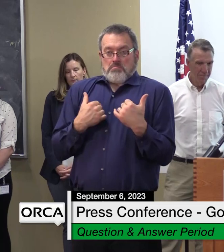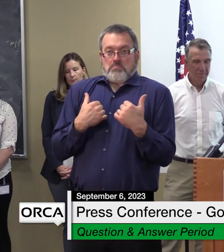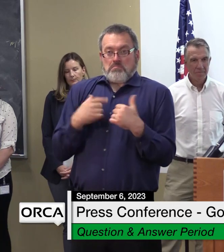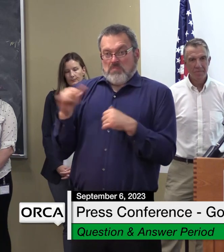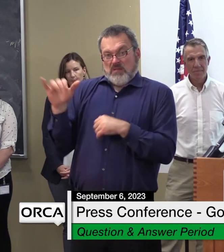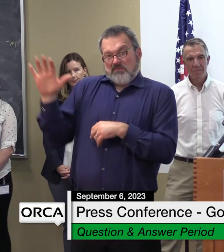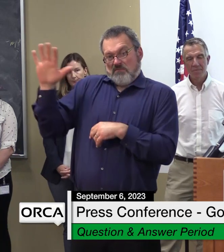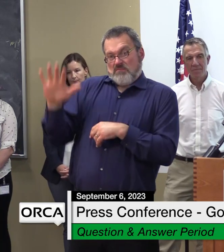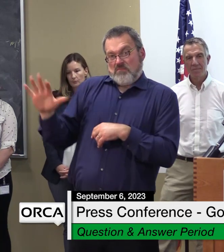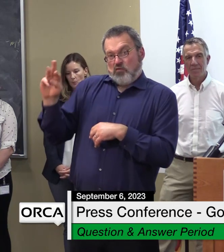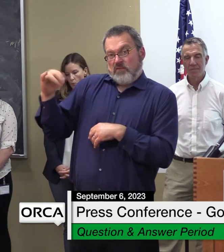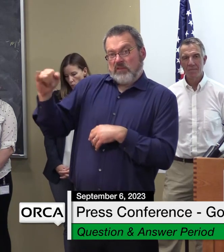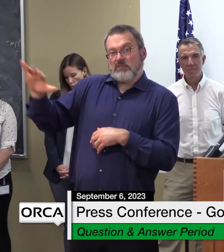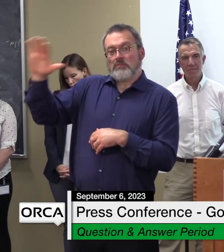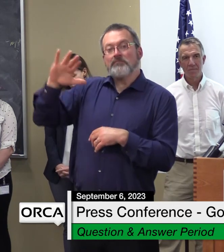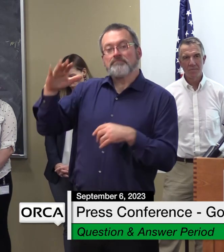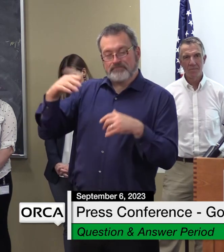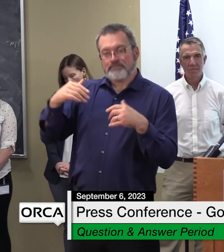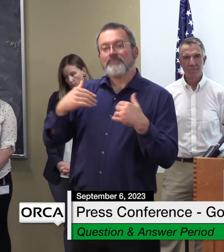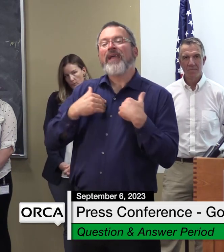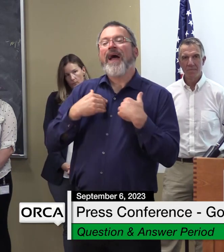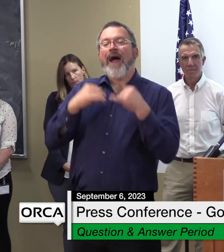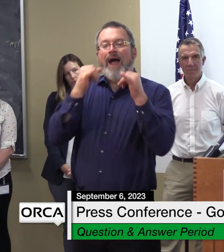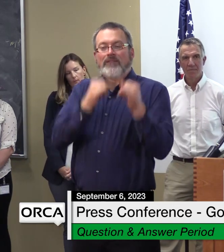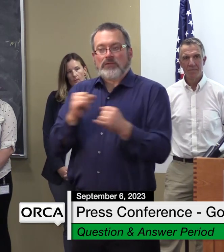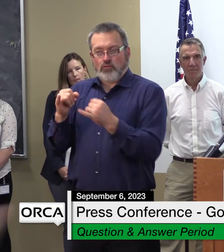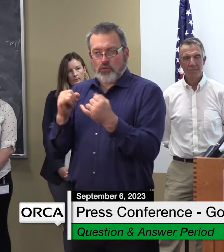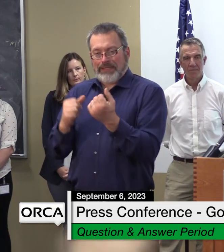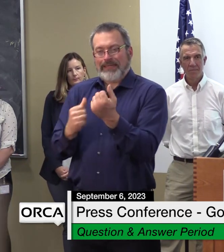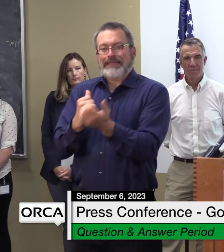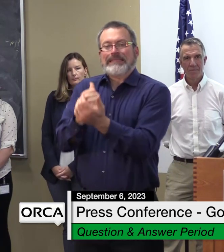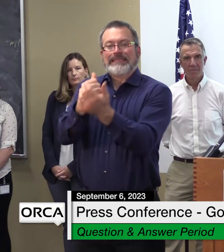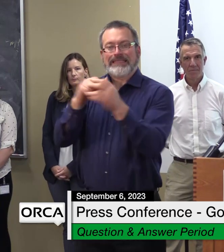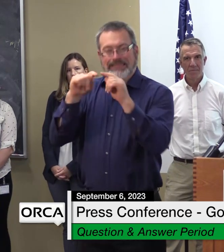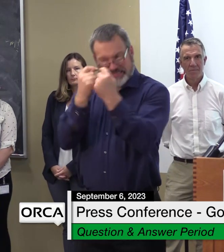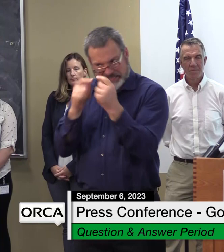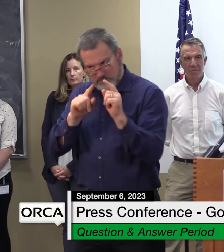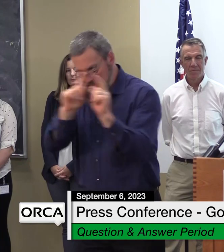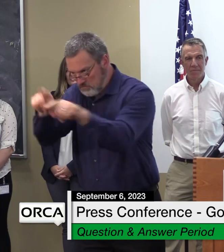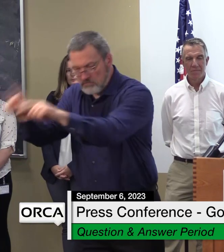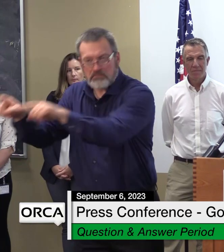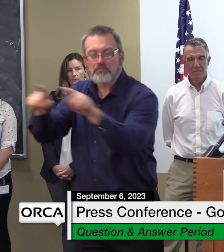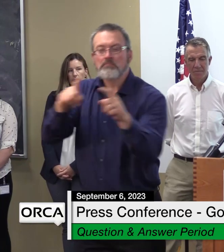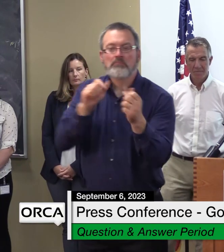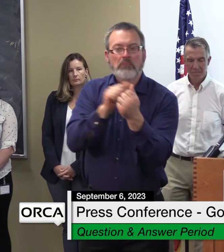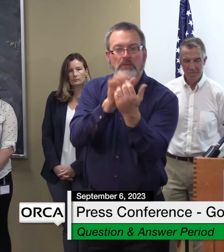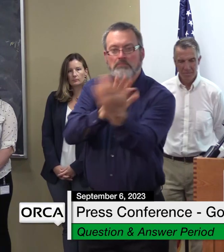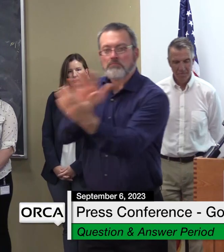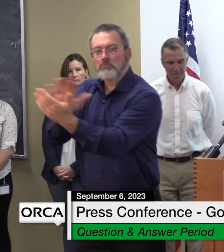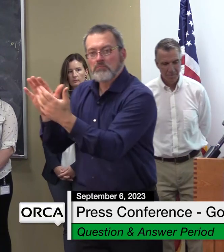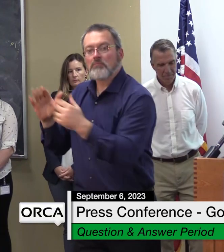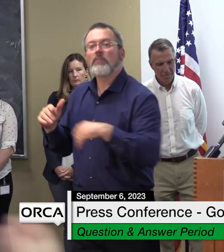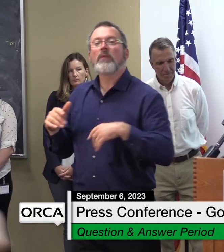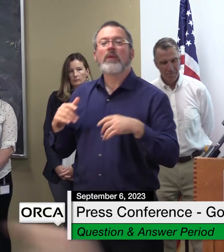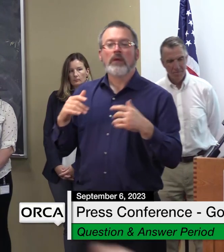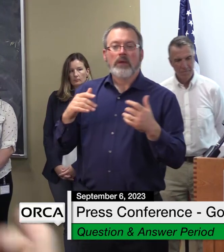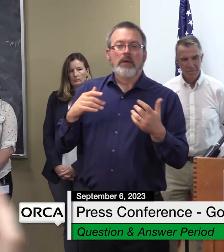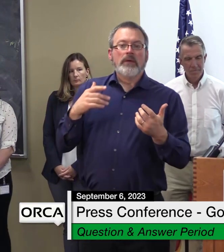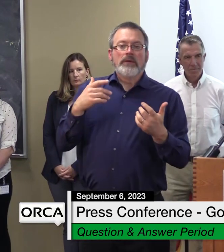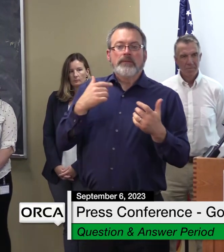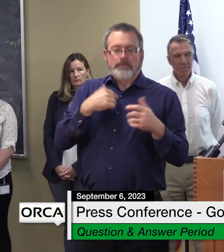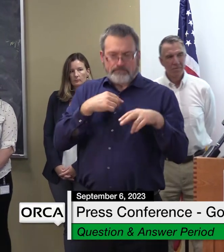individual assistance team is working with those individuals who have had destroyed or homes that were considered major damage.